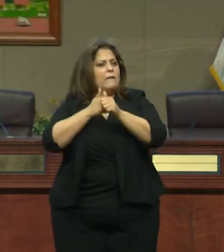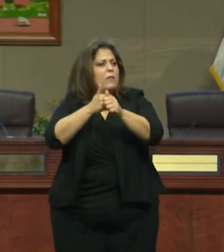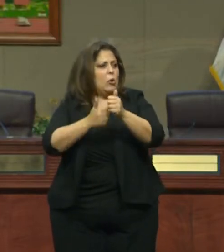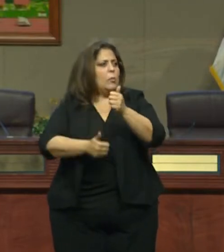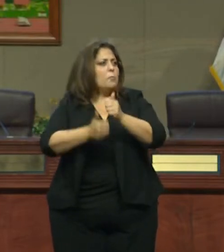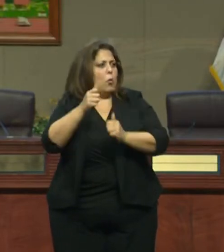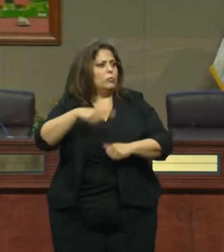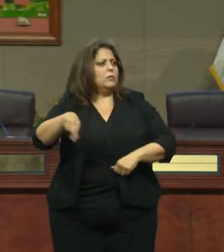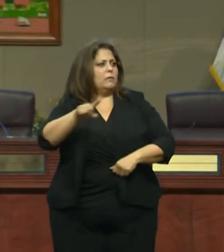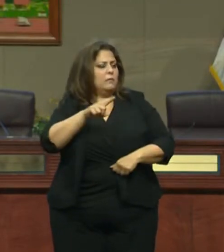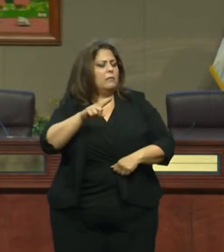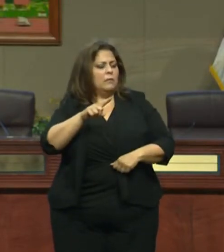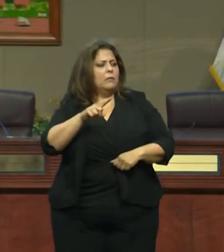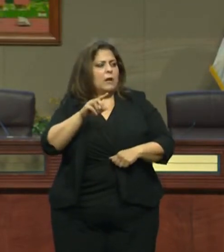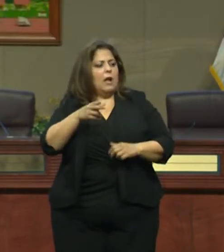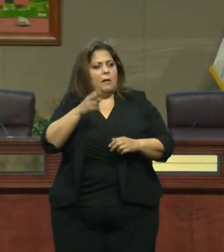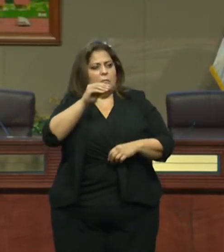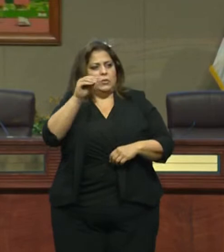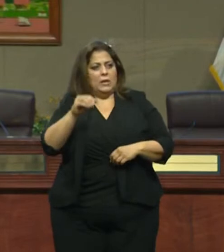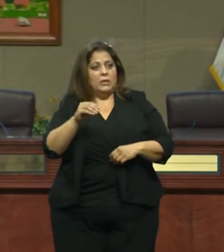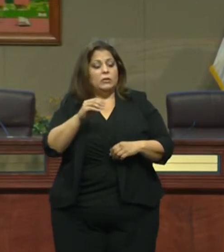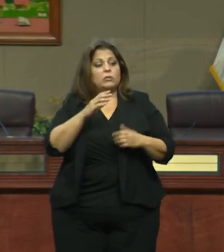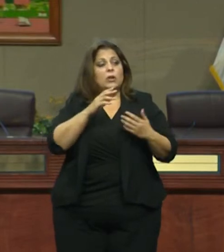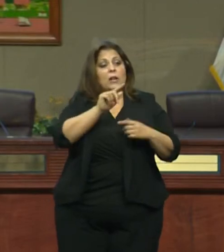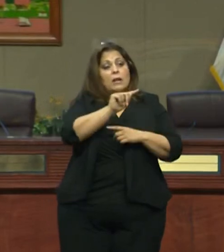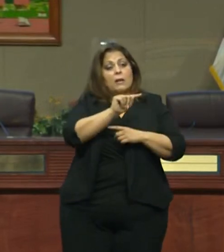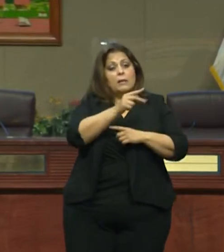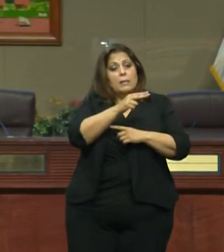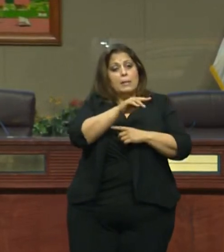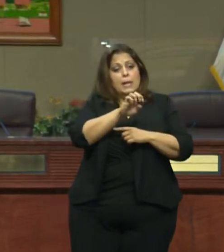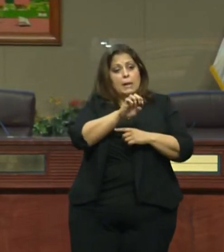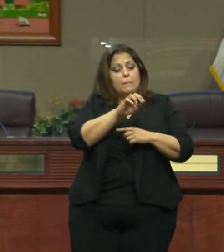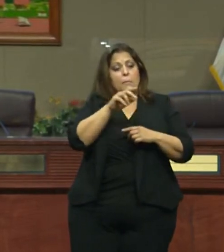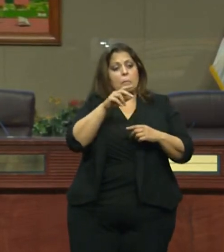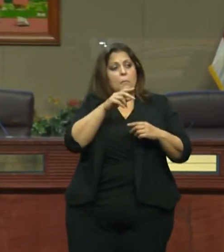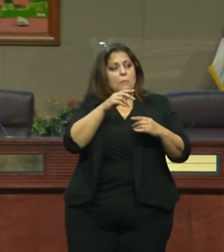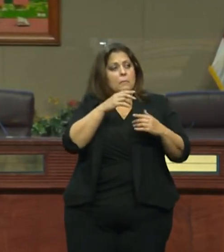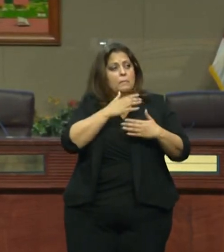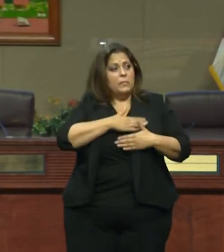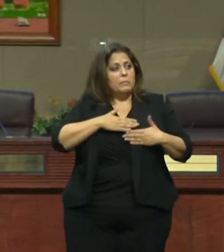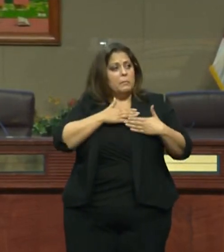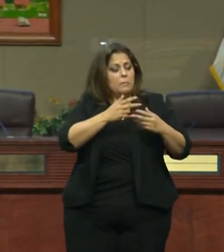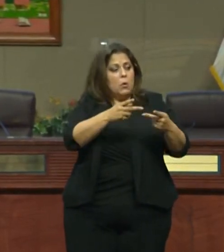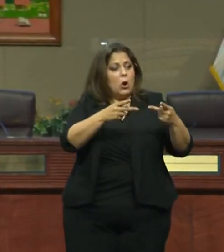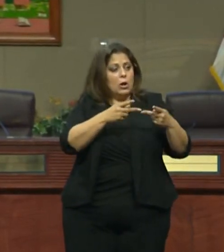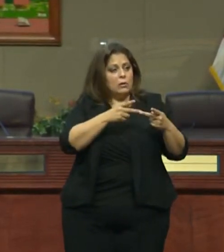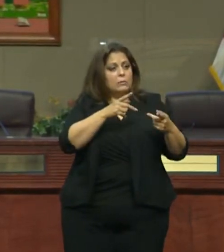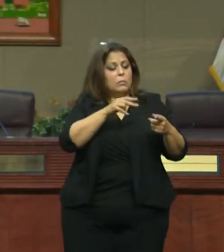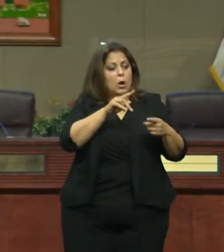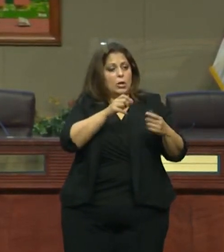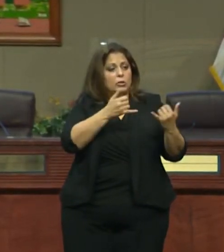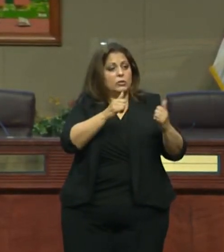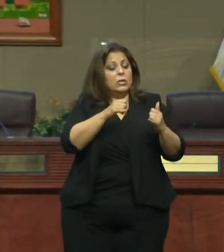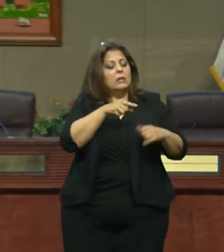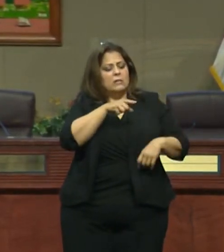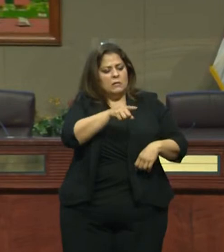the guidelines that were suggested, and we appreciate their efforts.